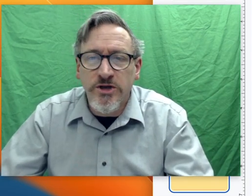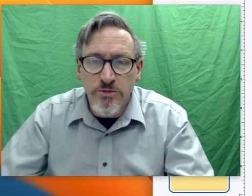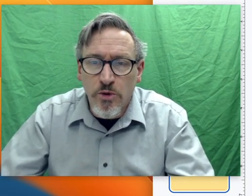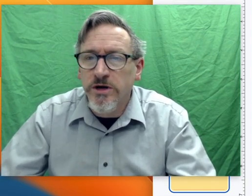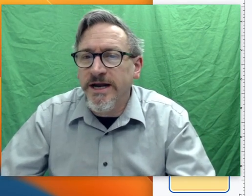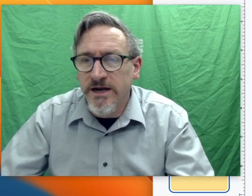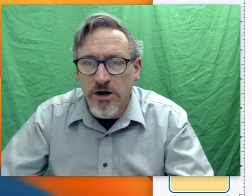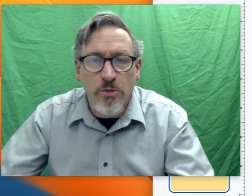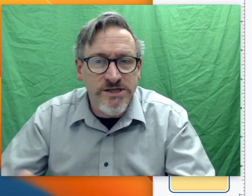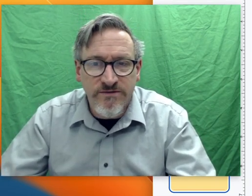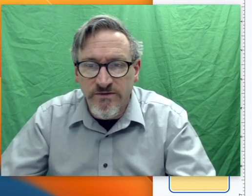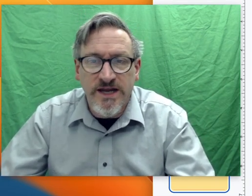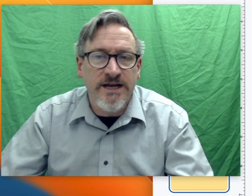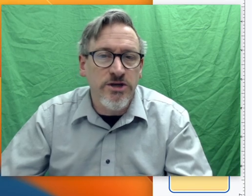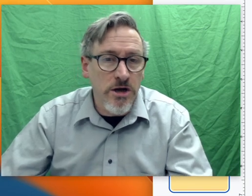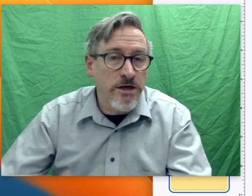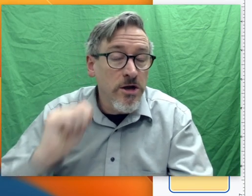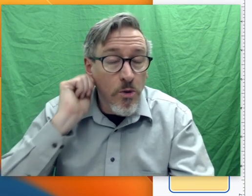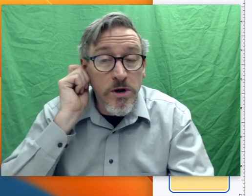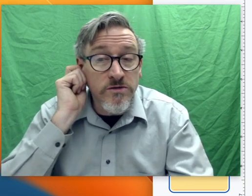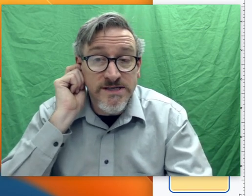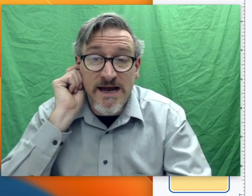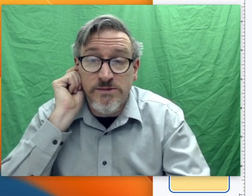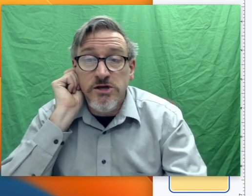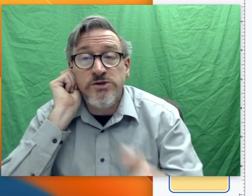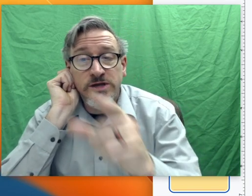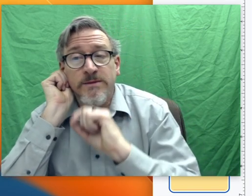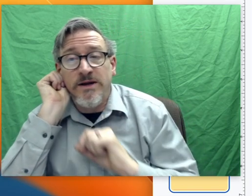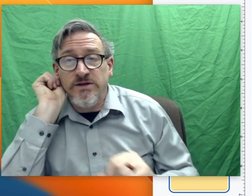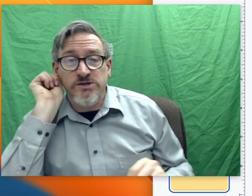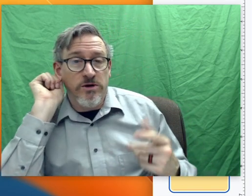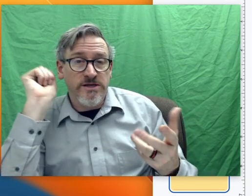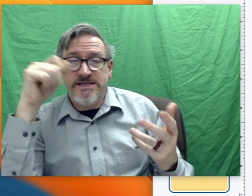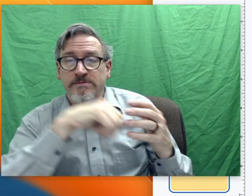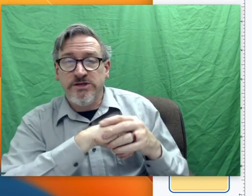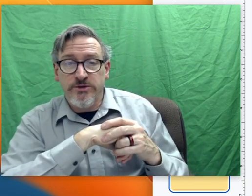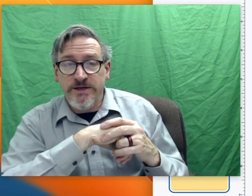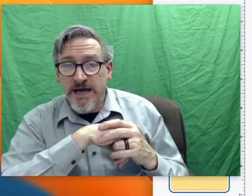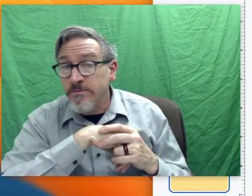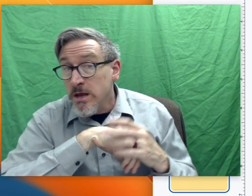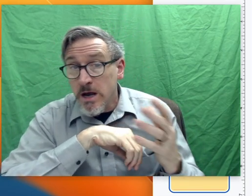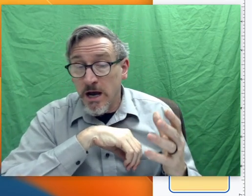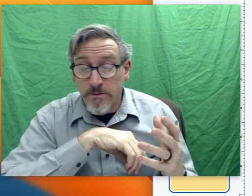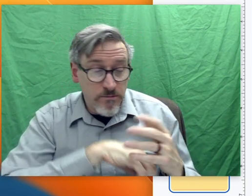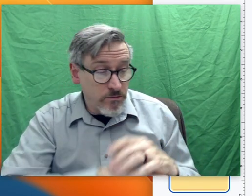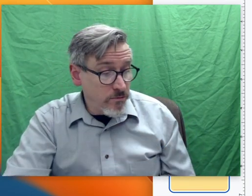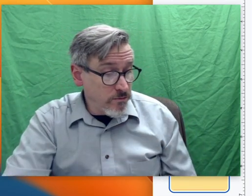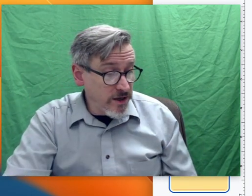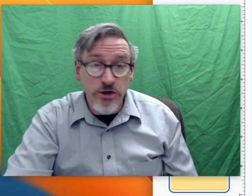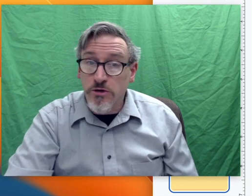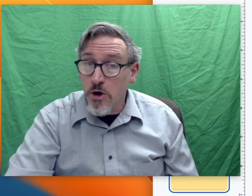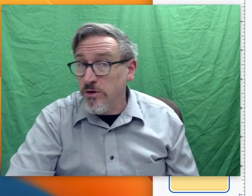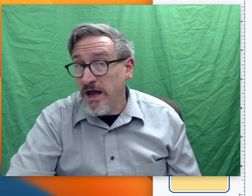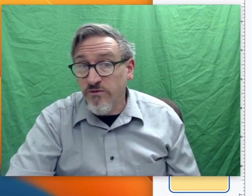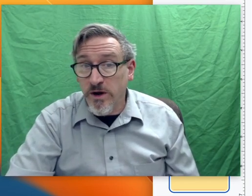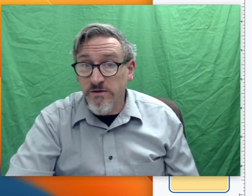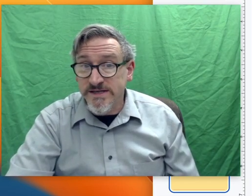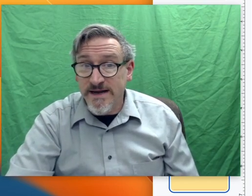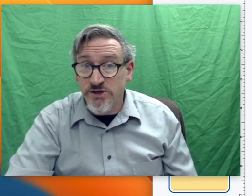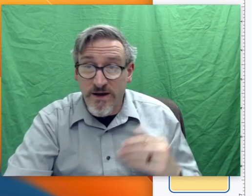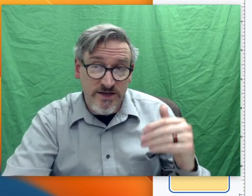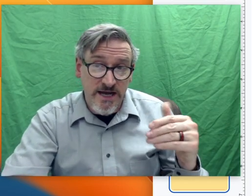we could do more, getting a car, what's involved in getting a dog. What are the steps? So think about these. What are the steps in doing that? In your own life,